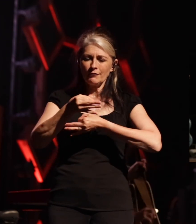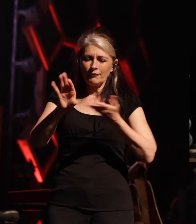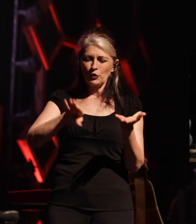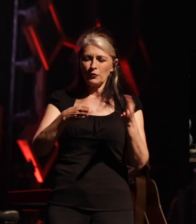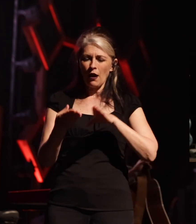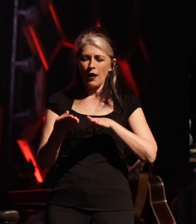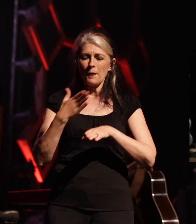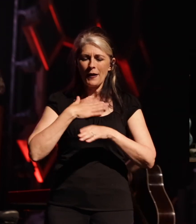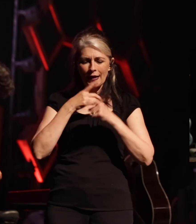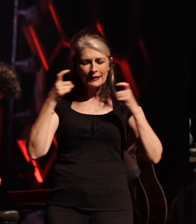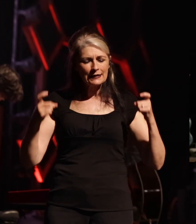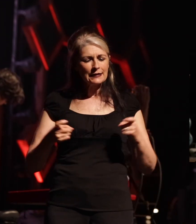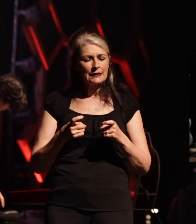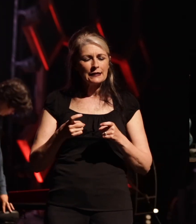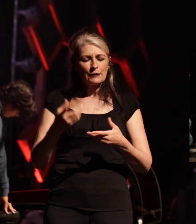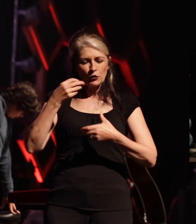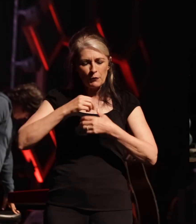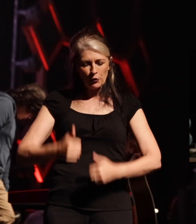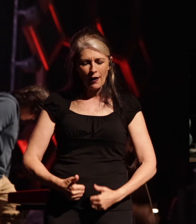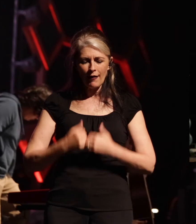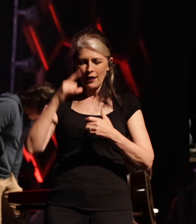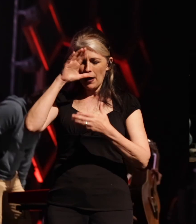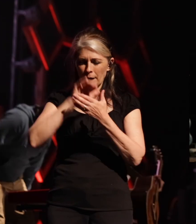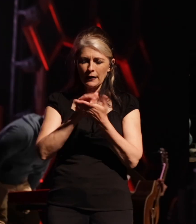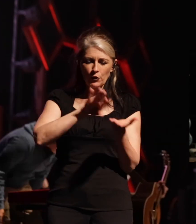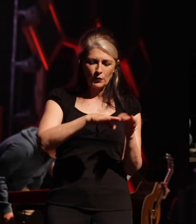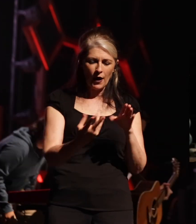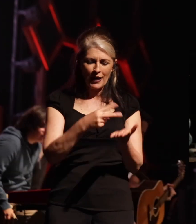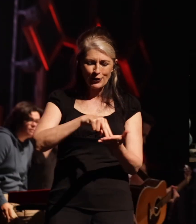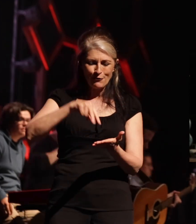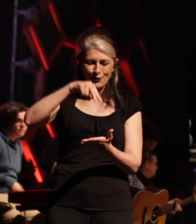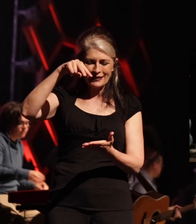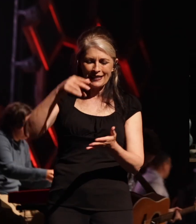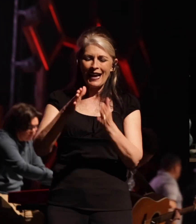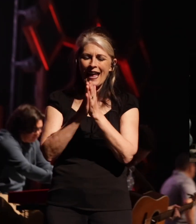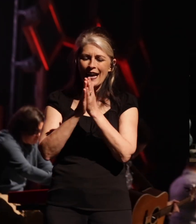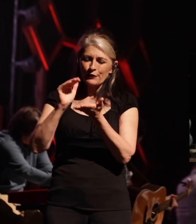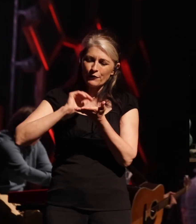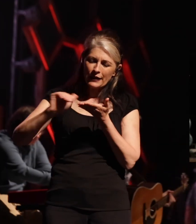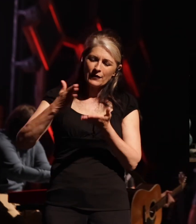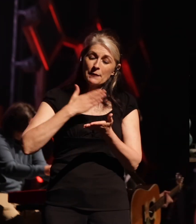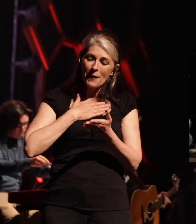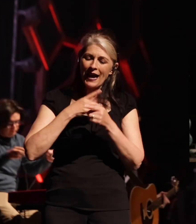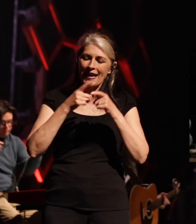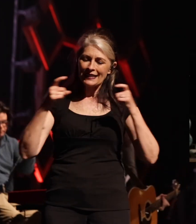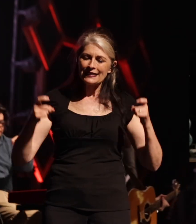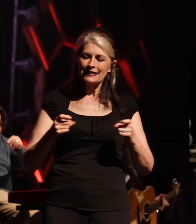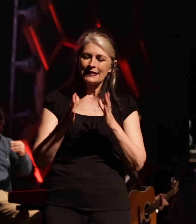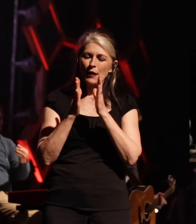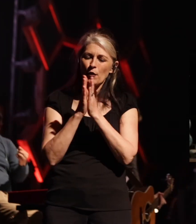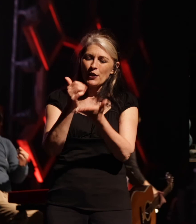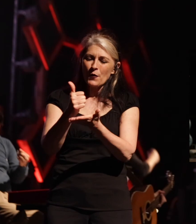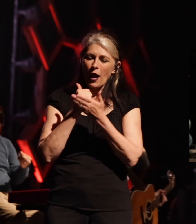I believe that you rose again. And I ask for forgiveness of my sins. And I pray that you would help me to live for you. Show me